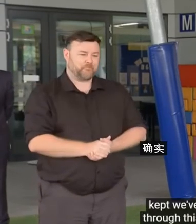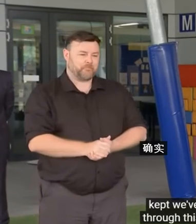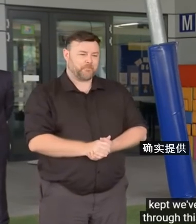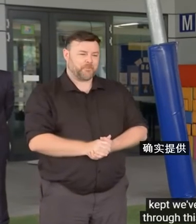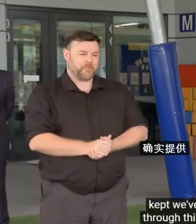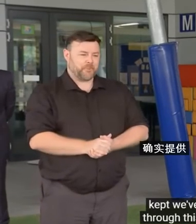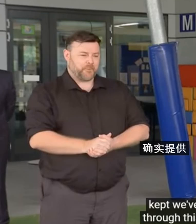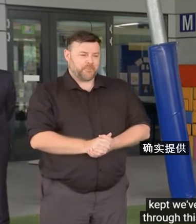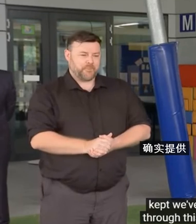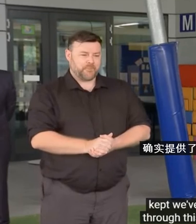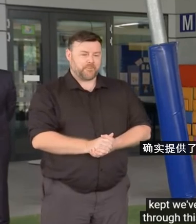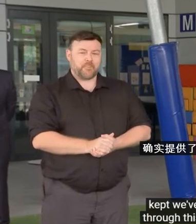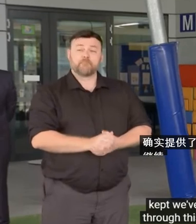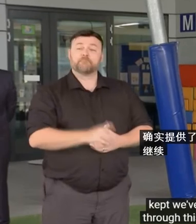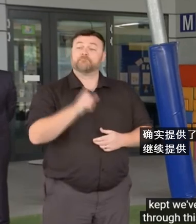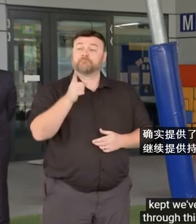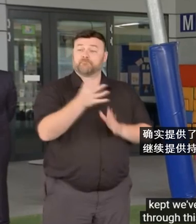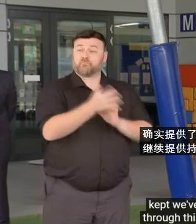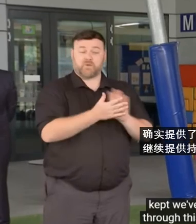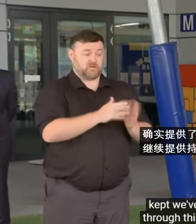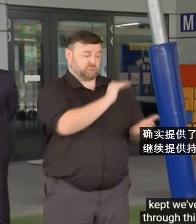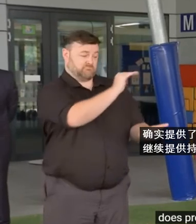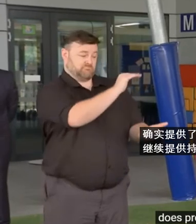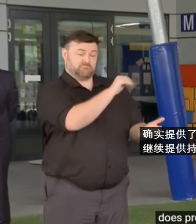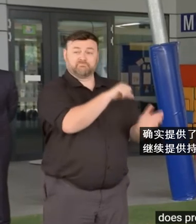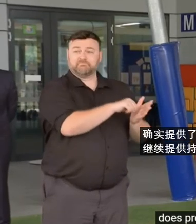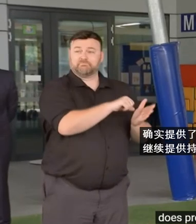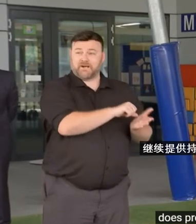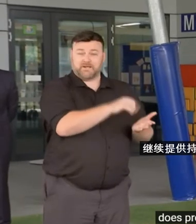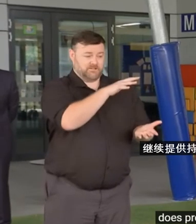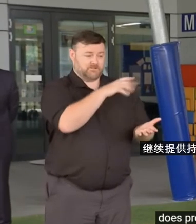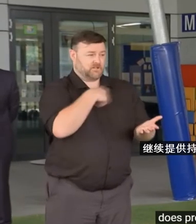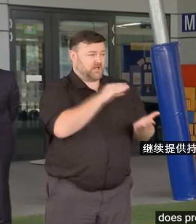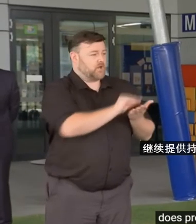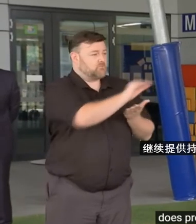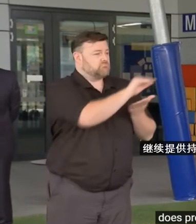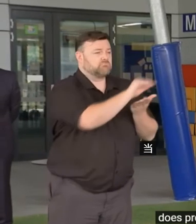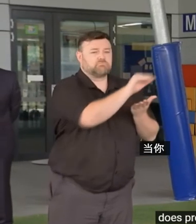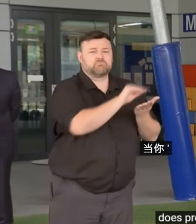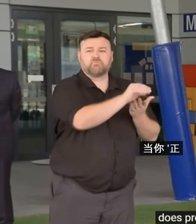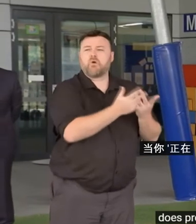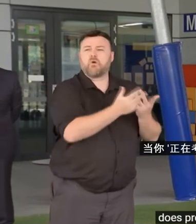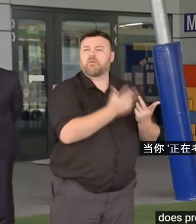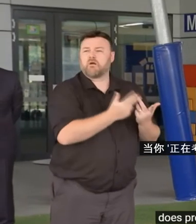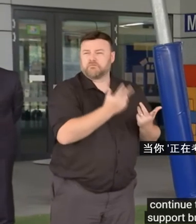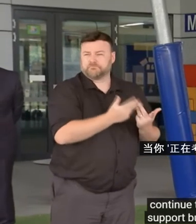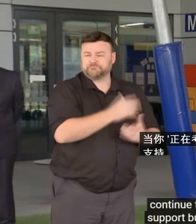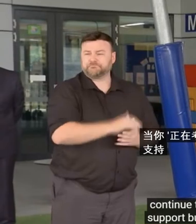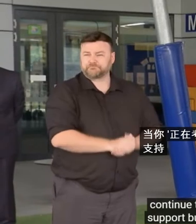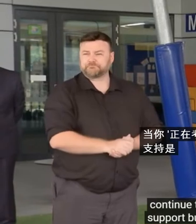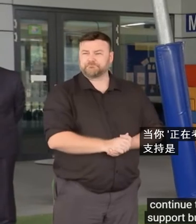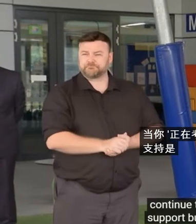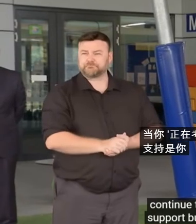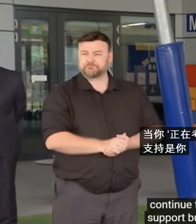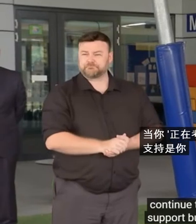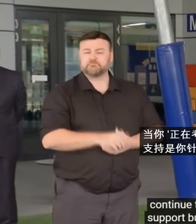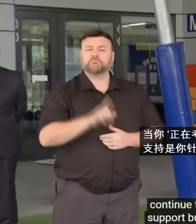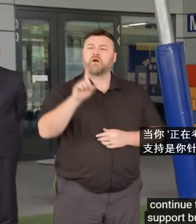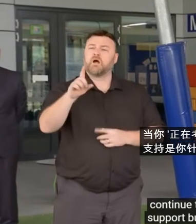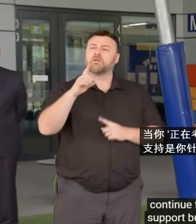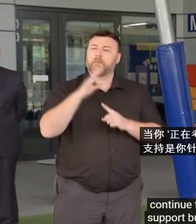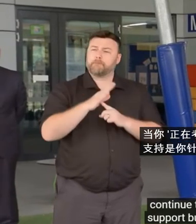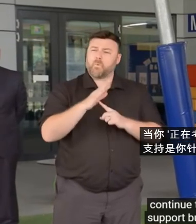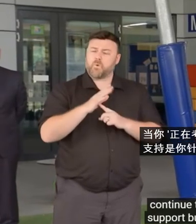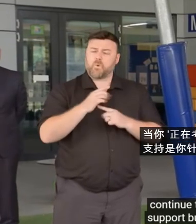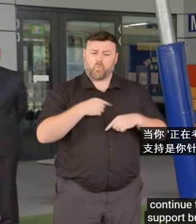that does provide capacity to continue to provide ongoing support. But what's important when you're looking at providing that support is that